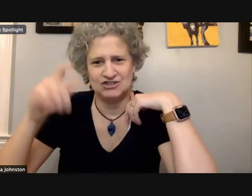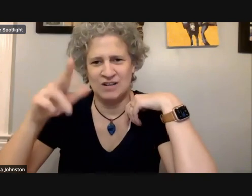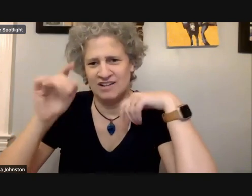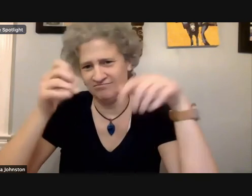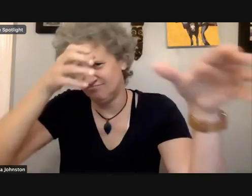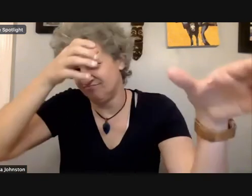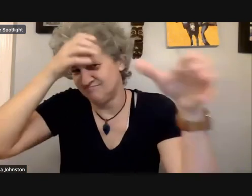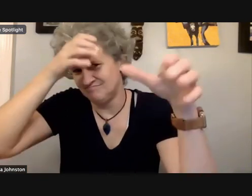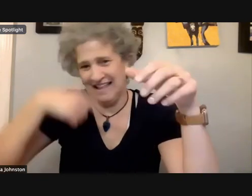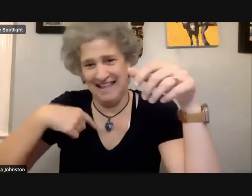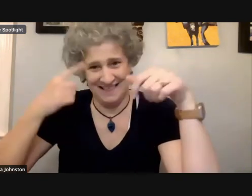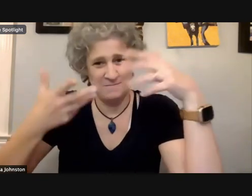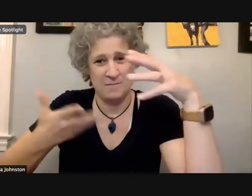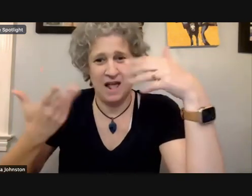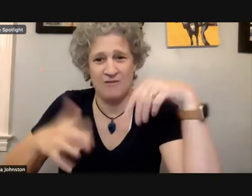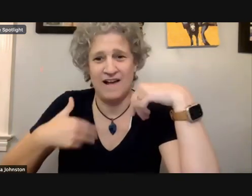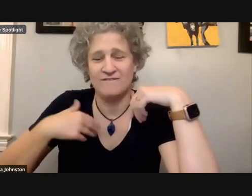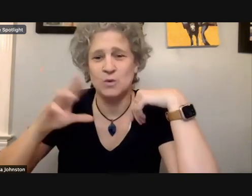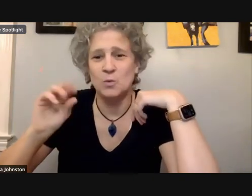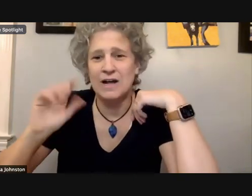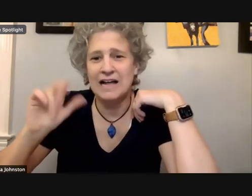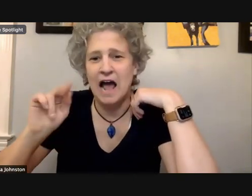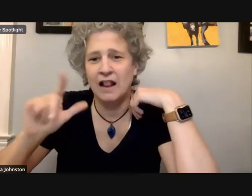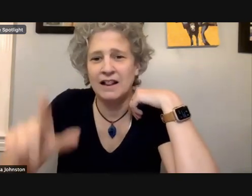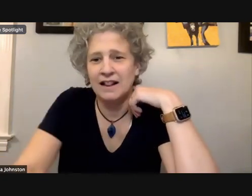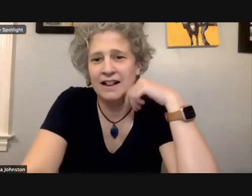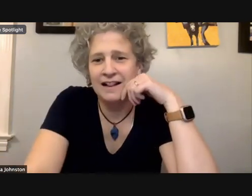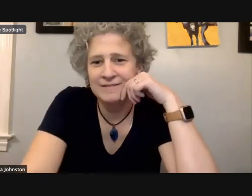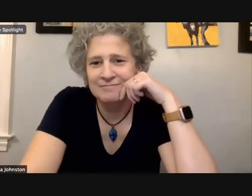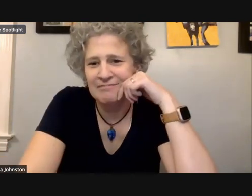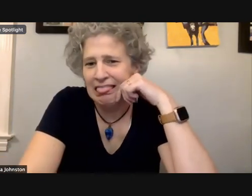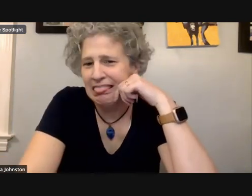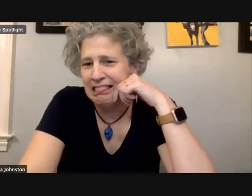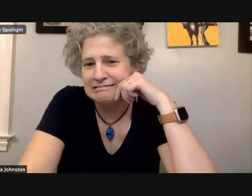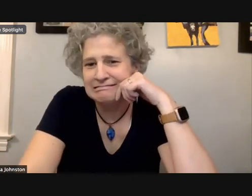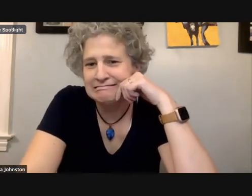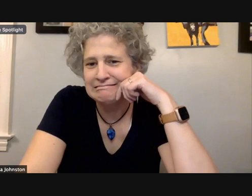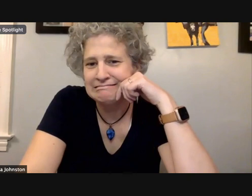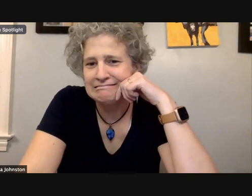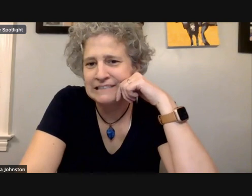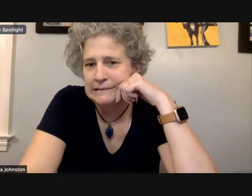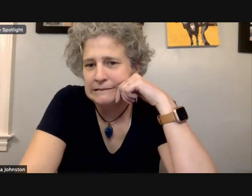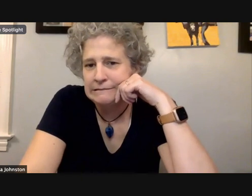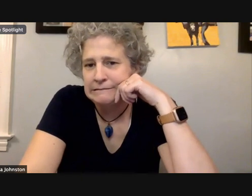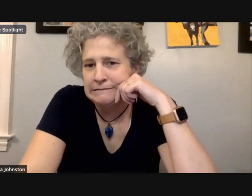Jacqueline, you know a lot about dentistry. Maybe you've already had a root canal.